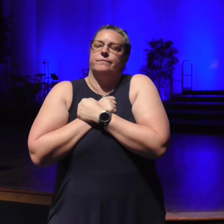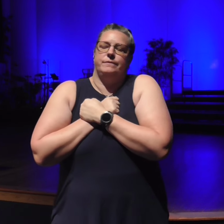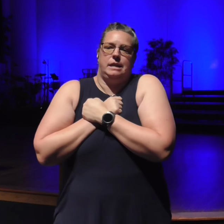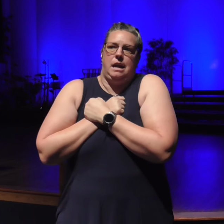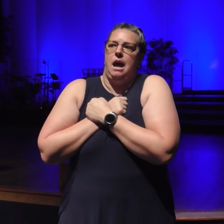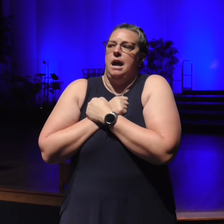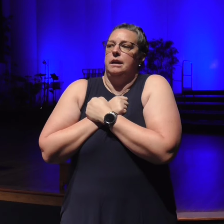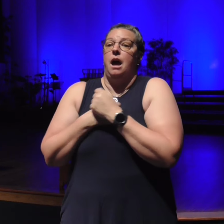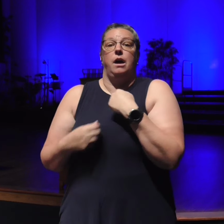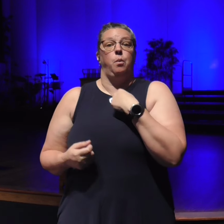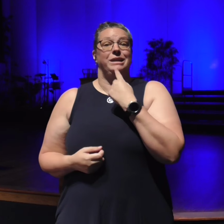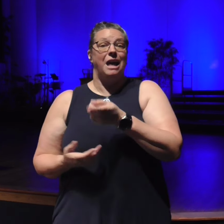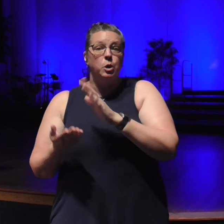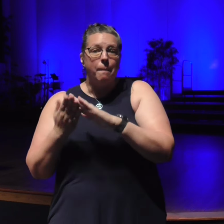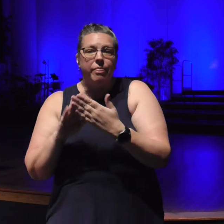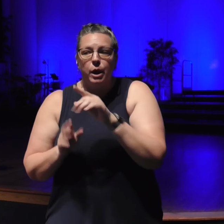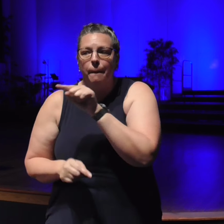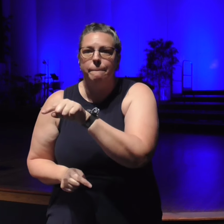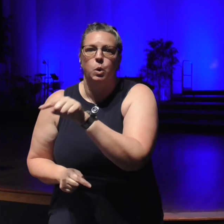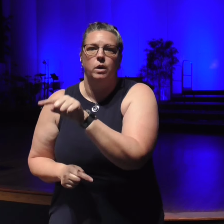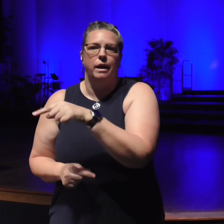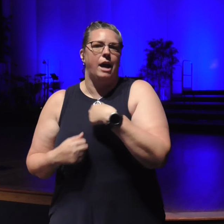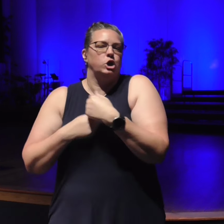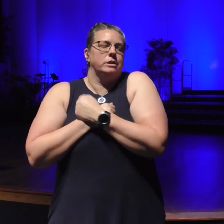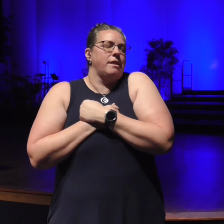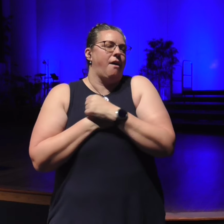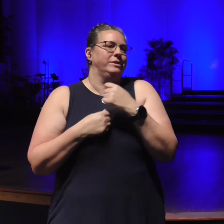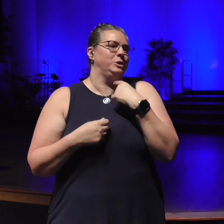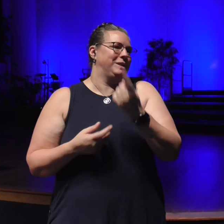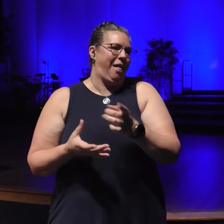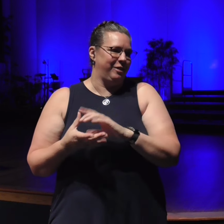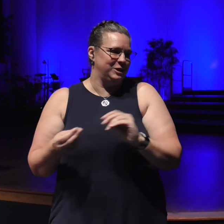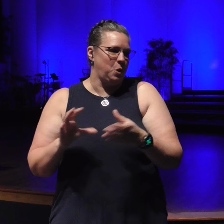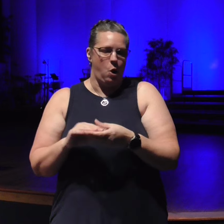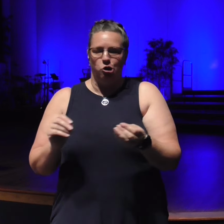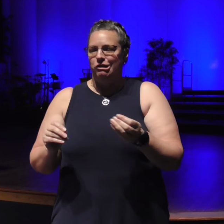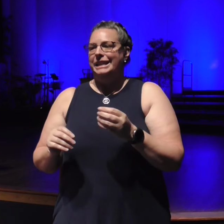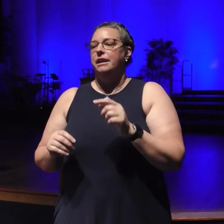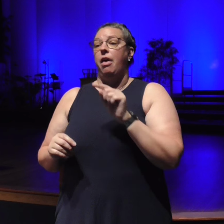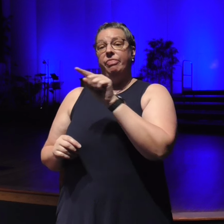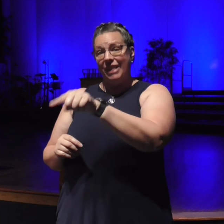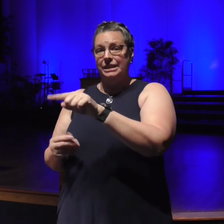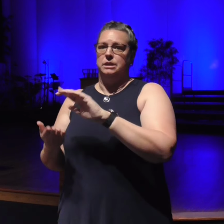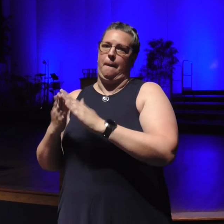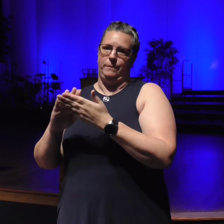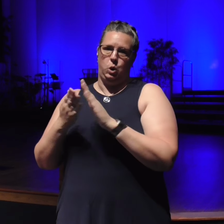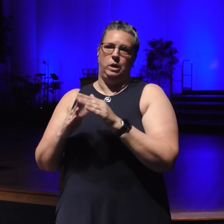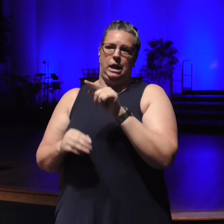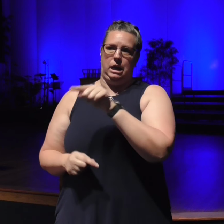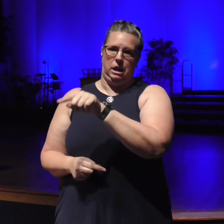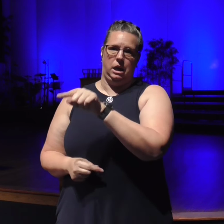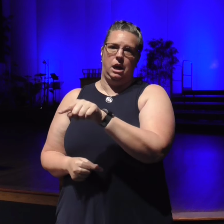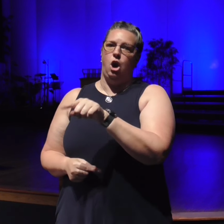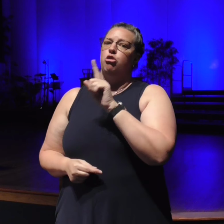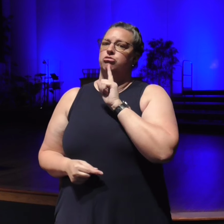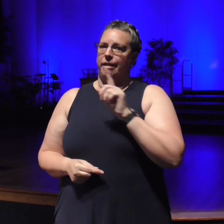tell you something about the community because I love this story. I just love to tell this story. This community was, as I said, a